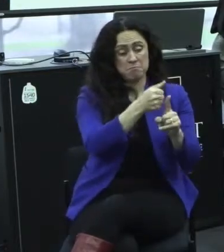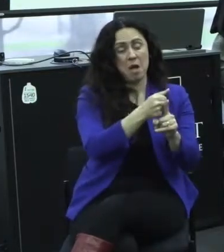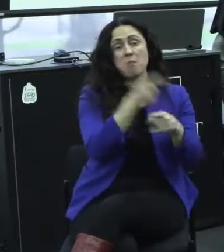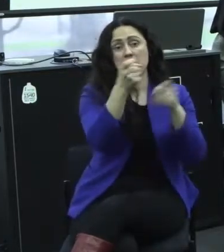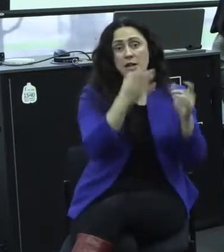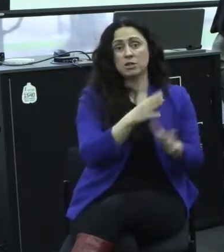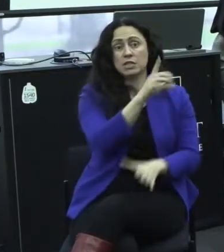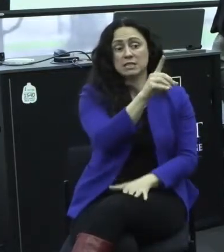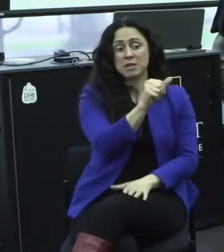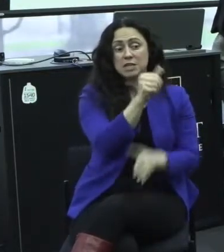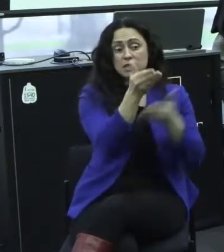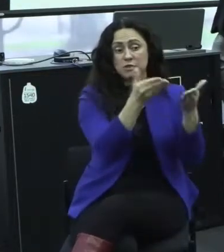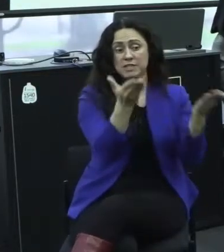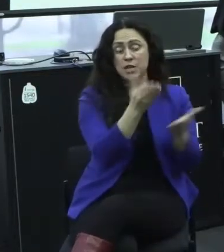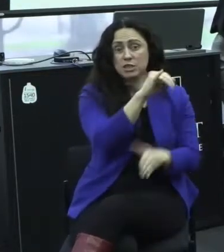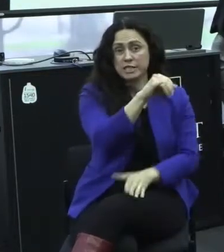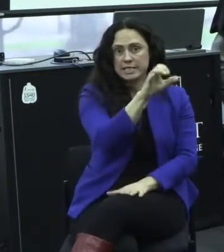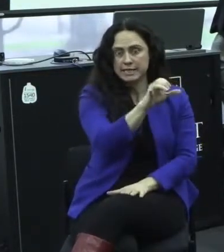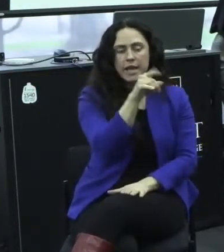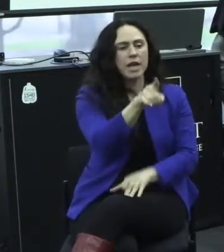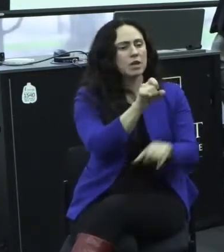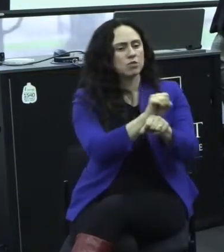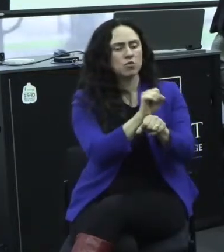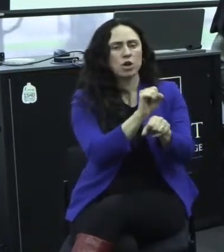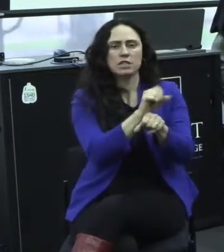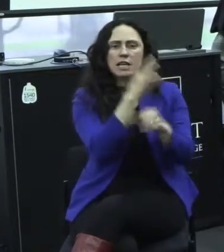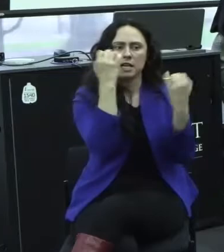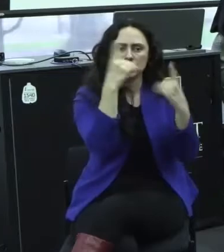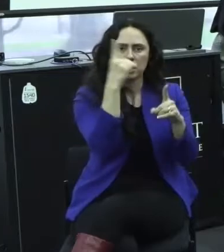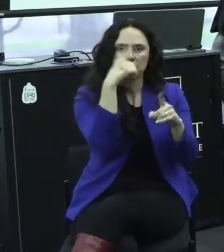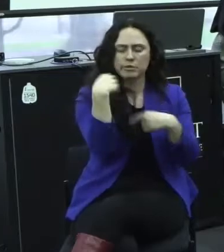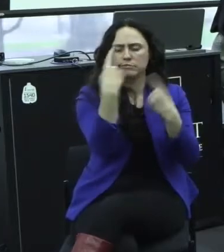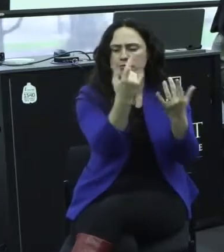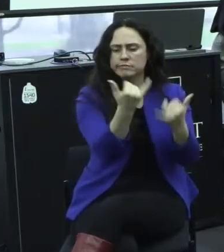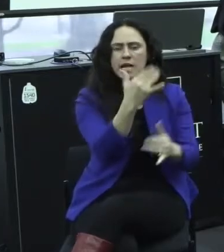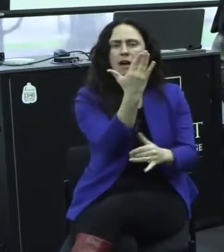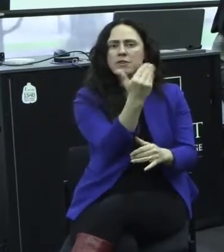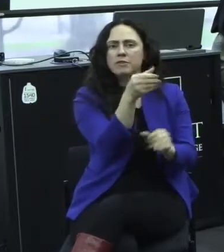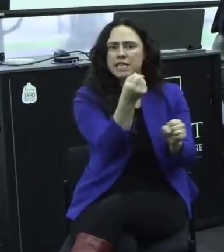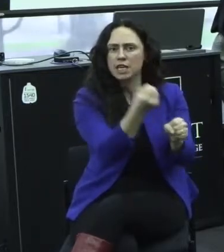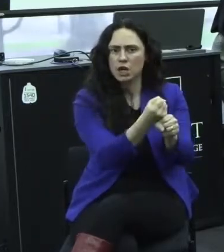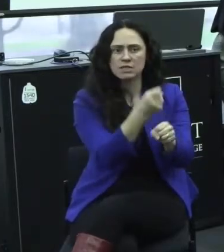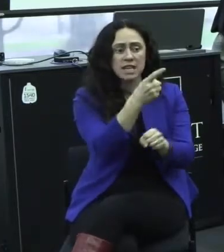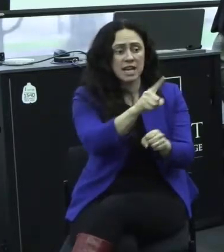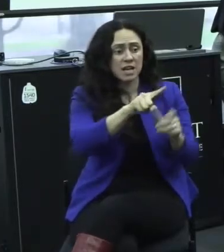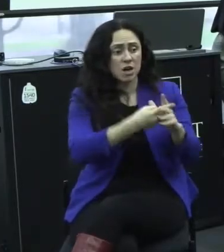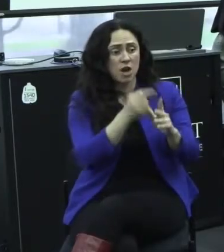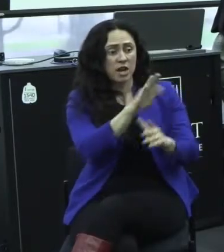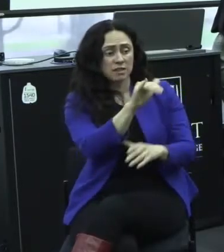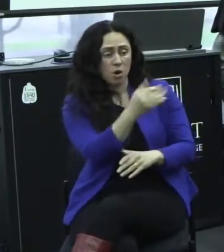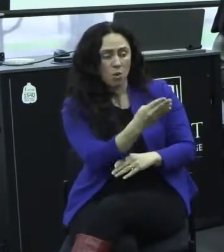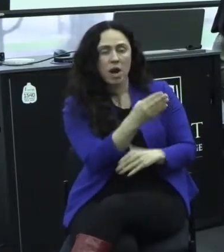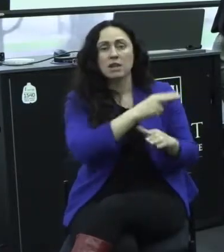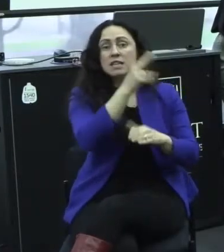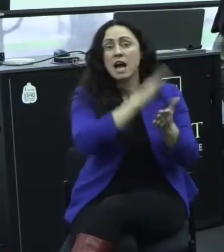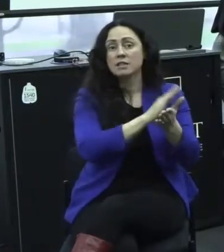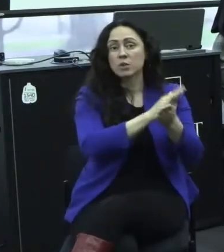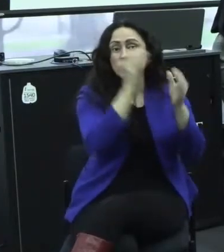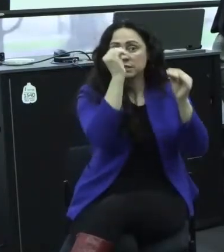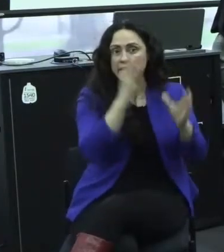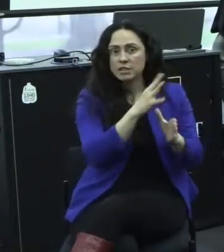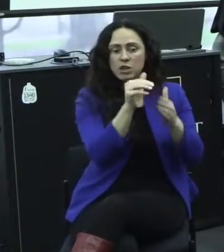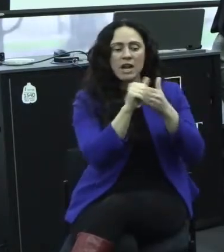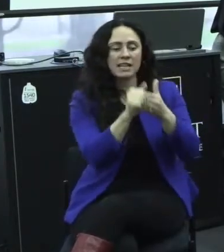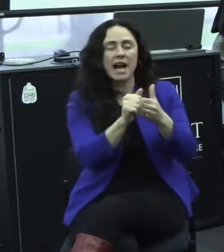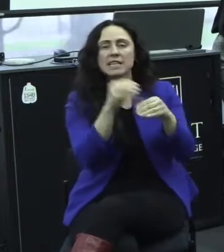at JJC. He has worked in education for over 15 years. He started his career as a high school teacher and